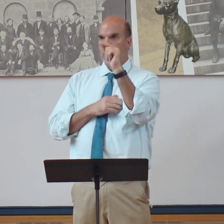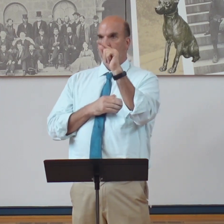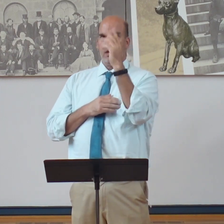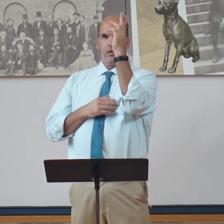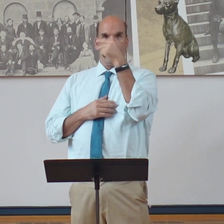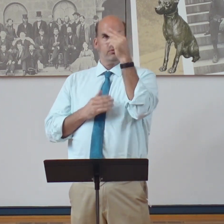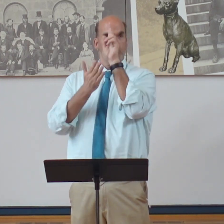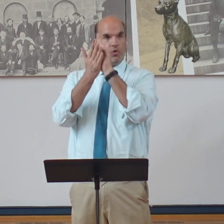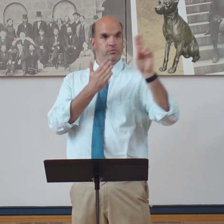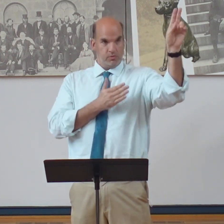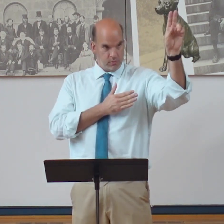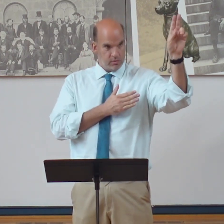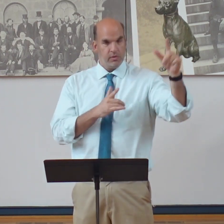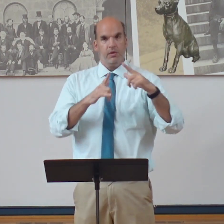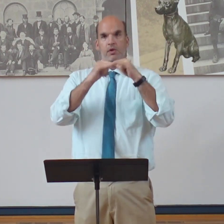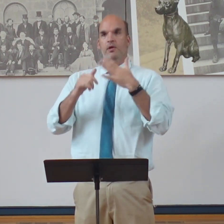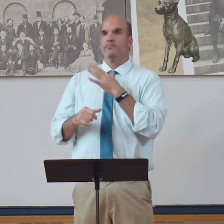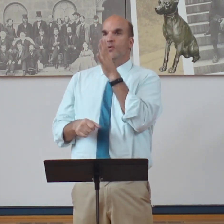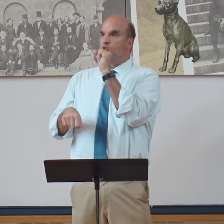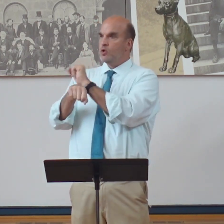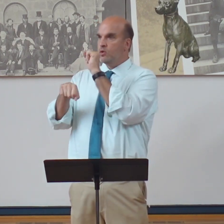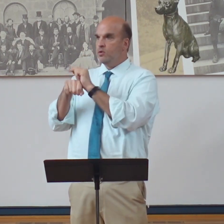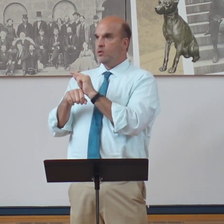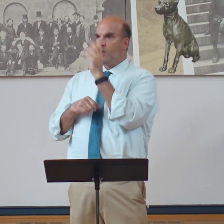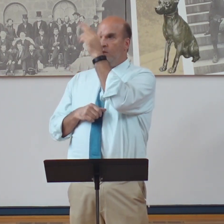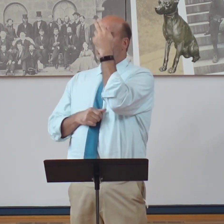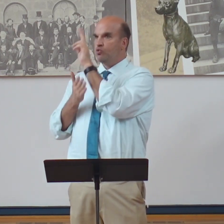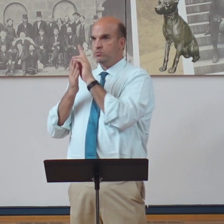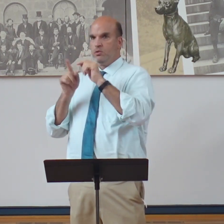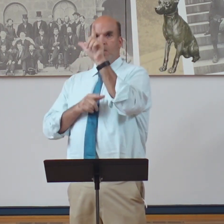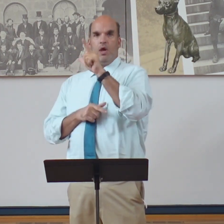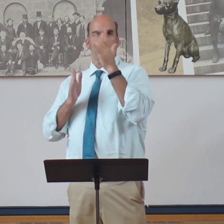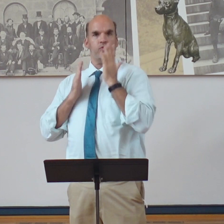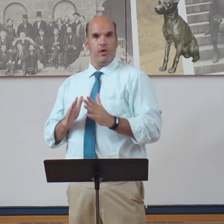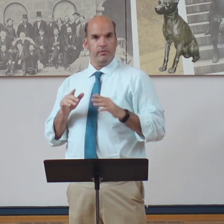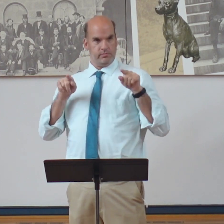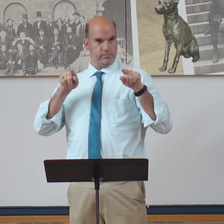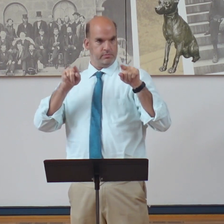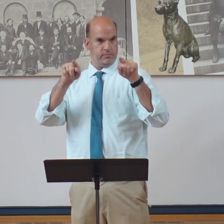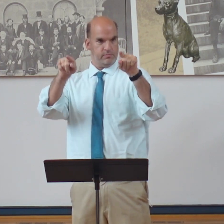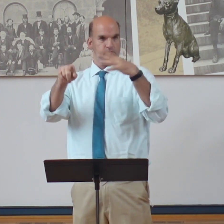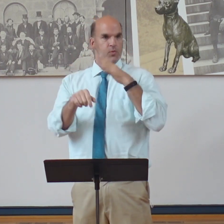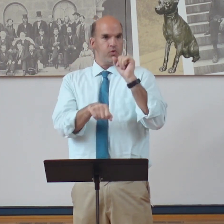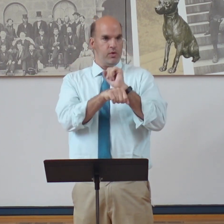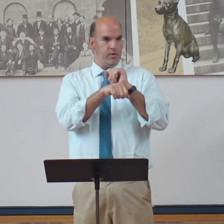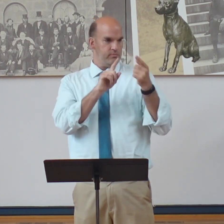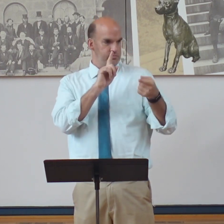Nancy enrolled in Catholic University, where she earned her PhD. At that time, my mom was one of the librarians at Catholic University.